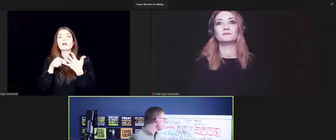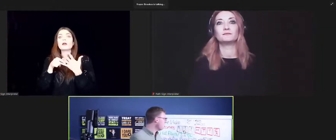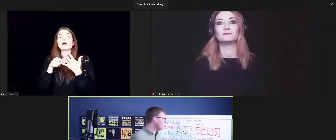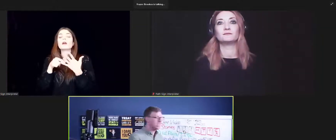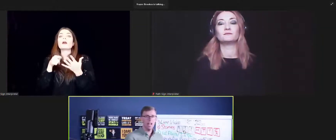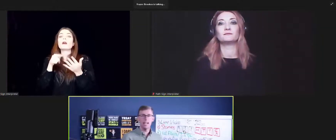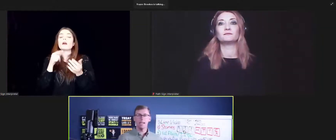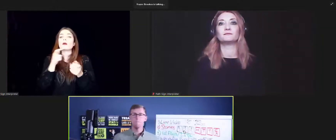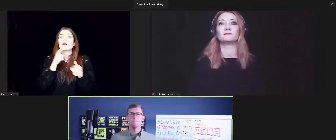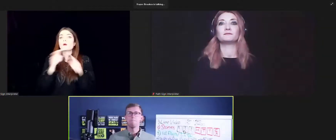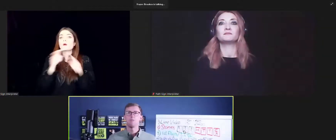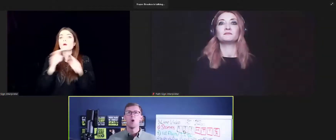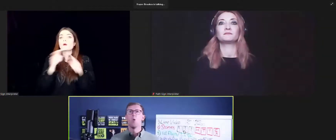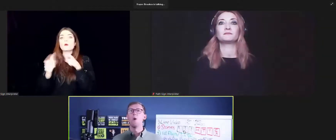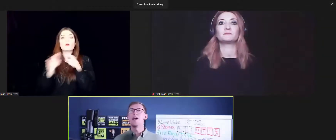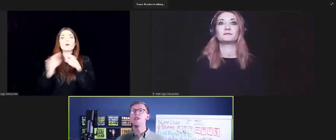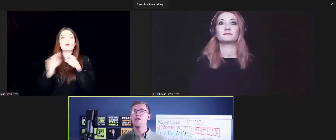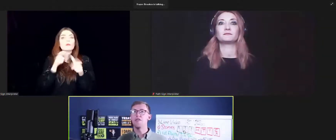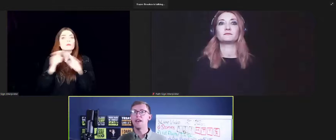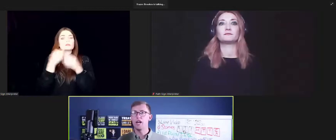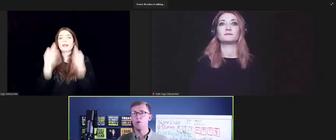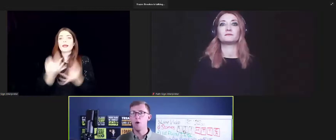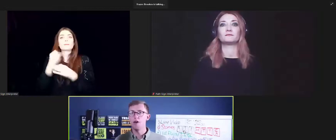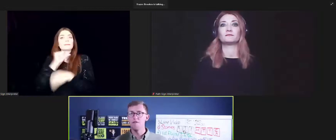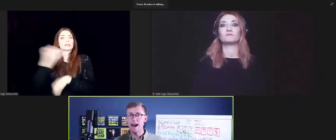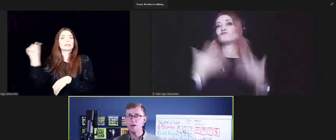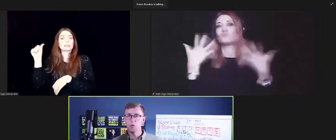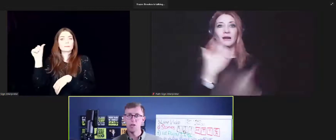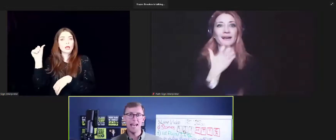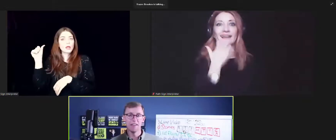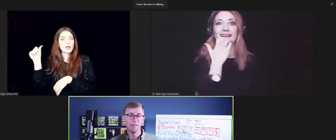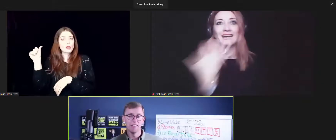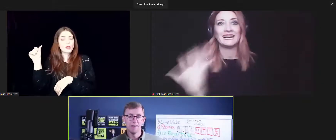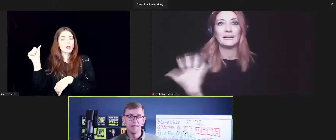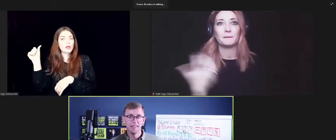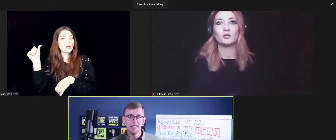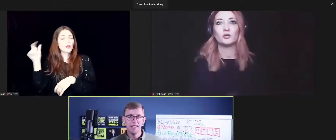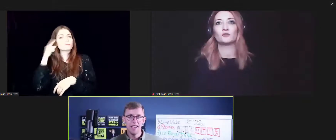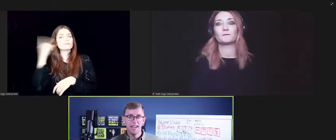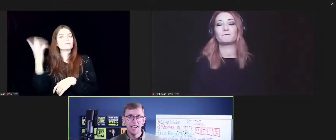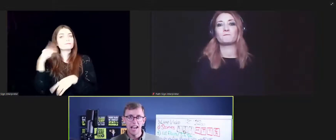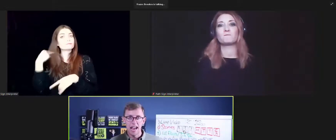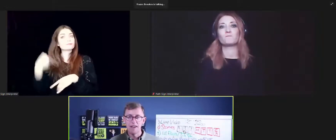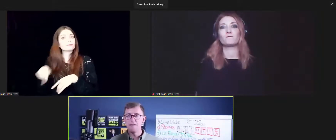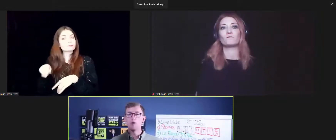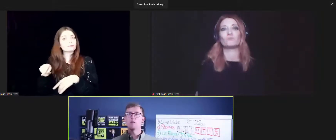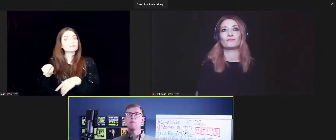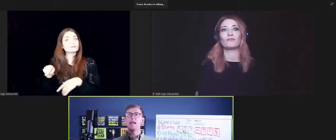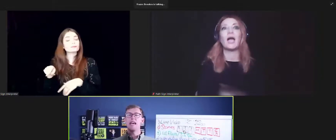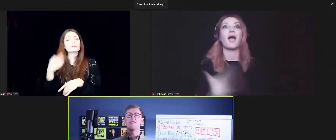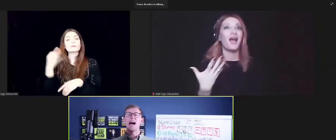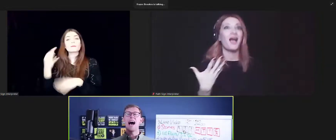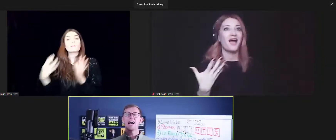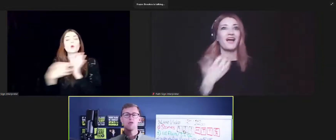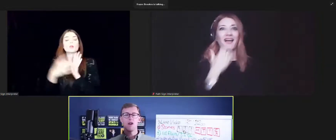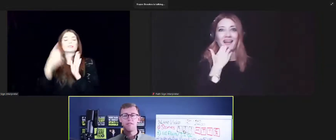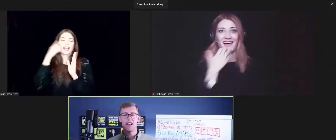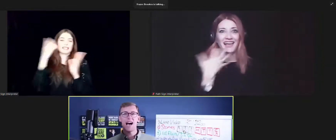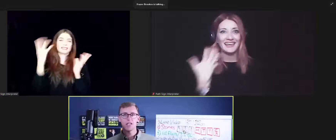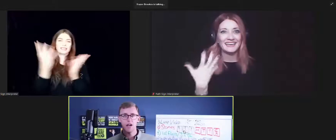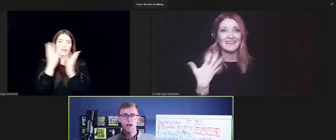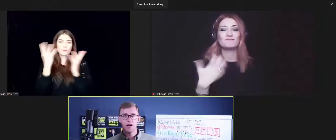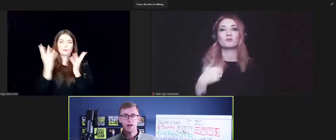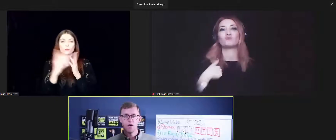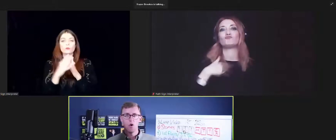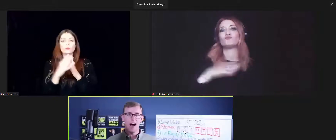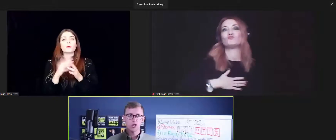could be things like, when do you think coronavirus will end? If an